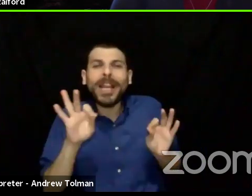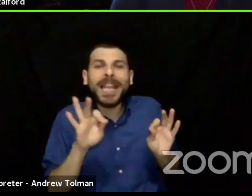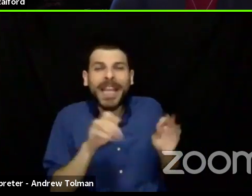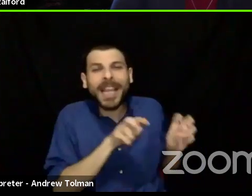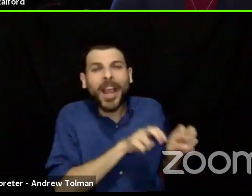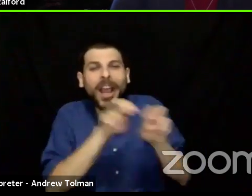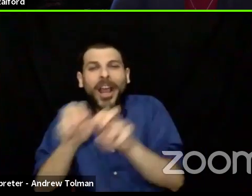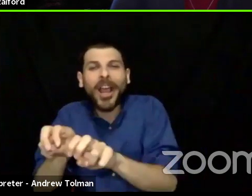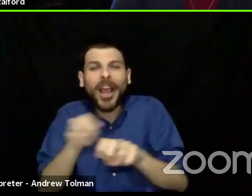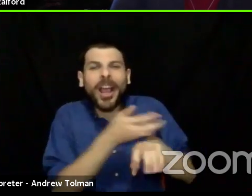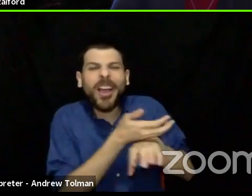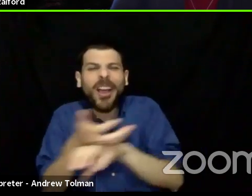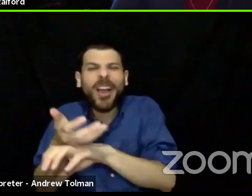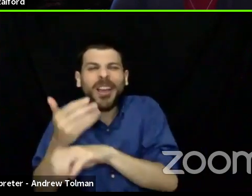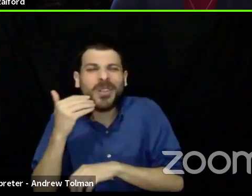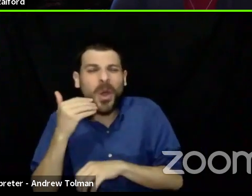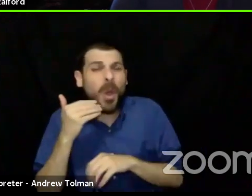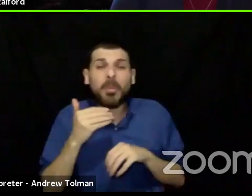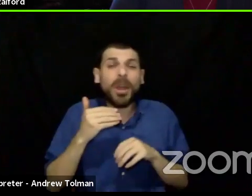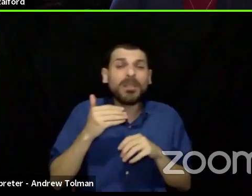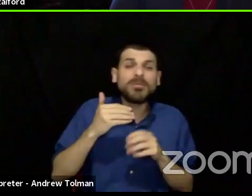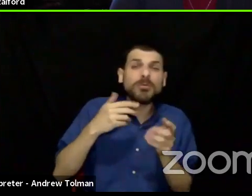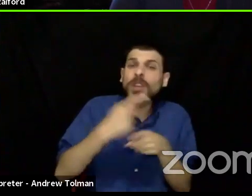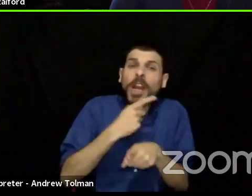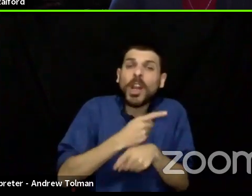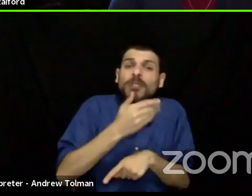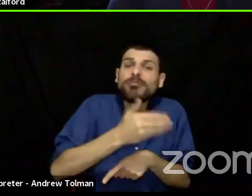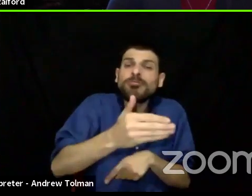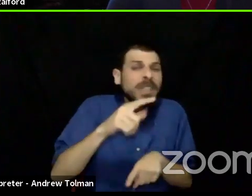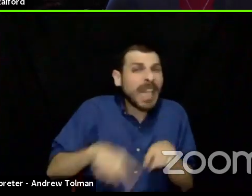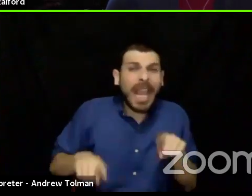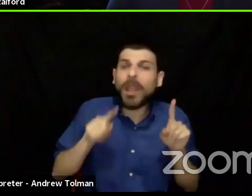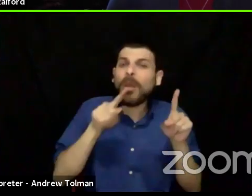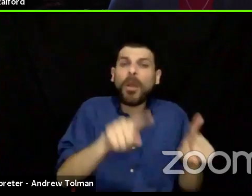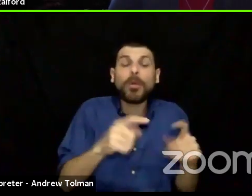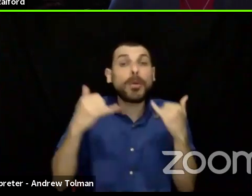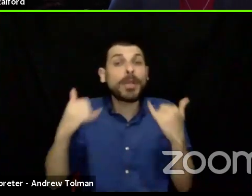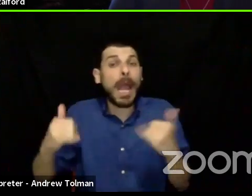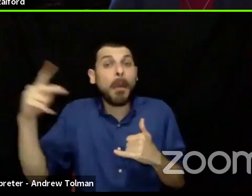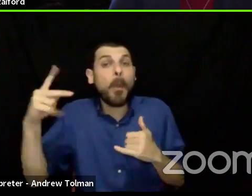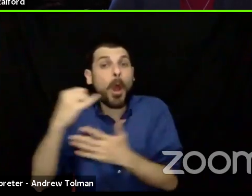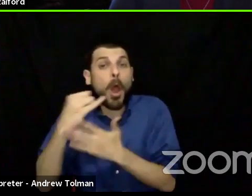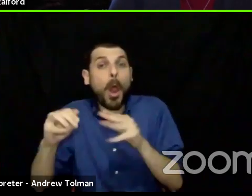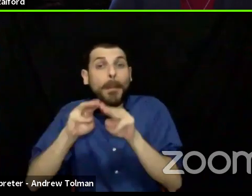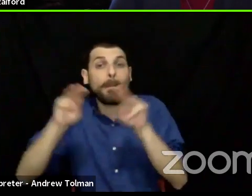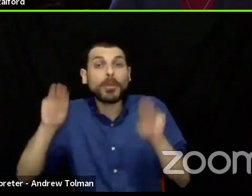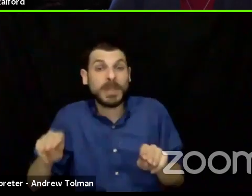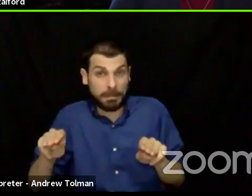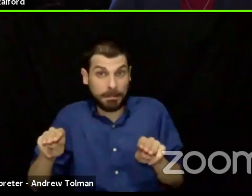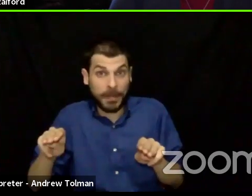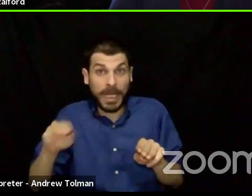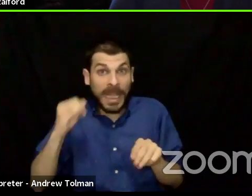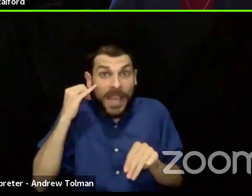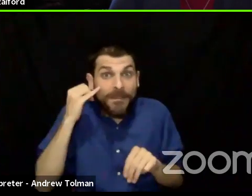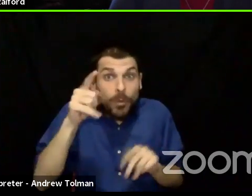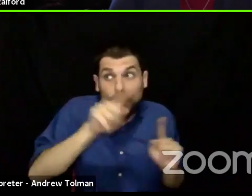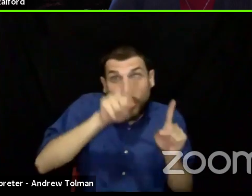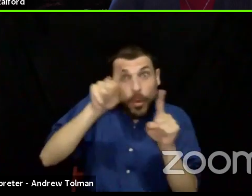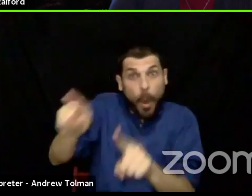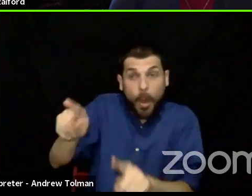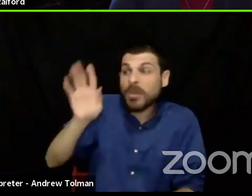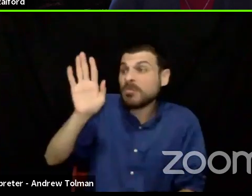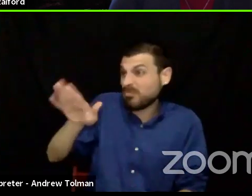that even mentioned my organization. And I think that that works for bringing society together, and we should always center